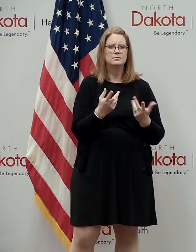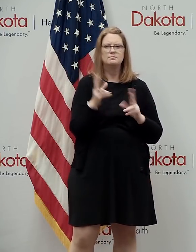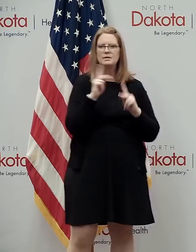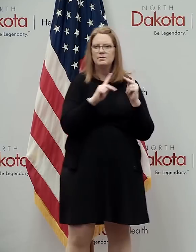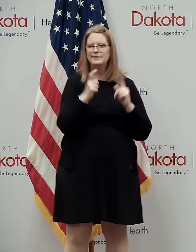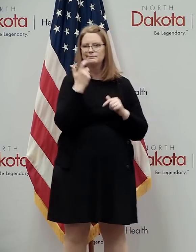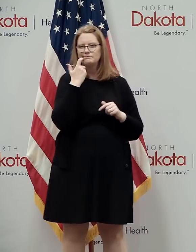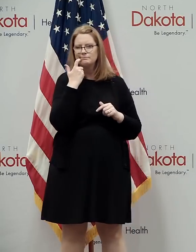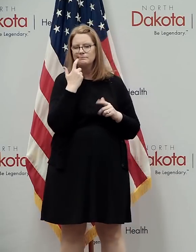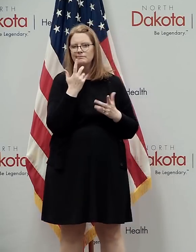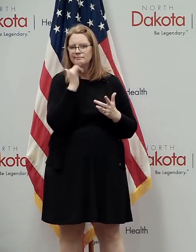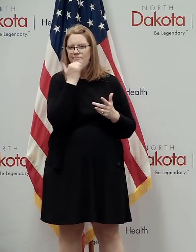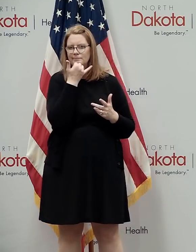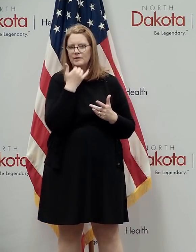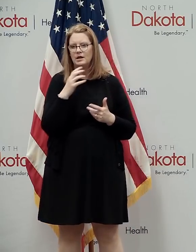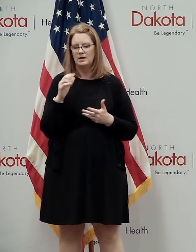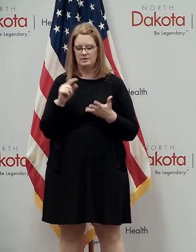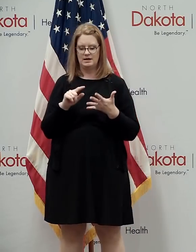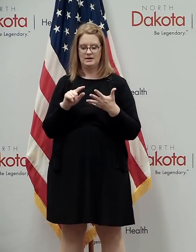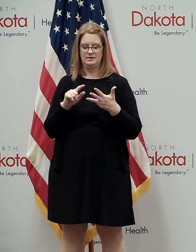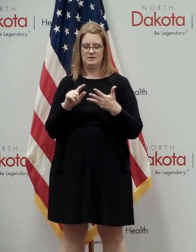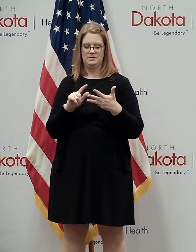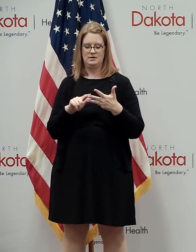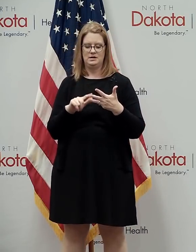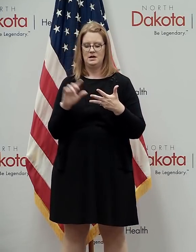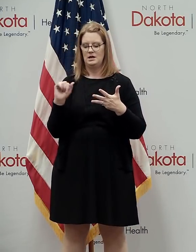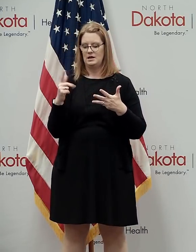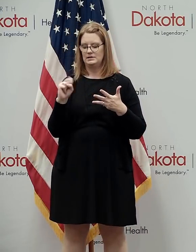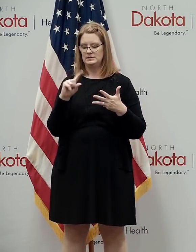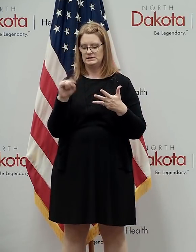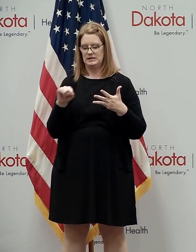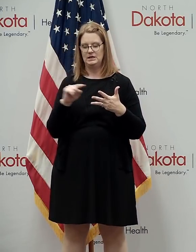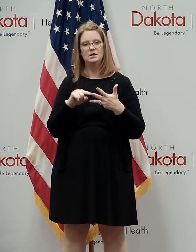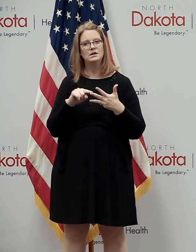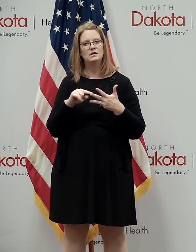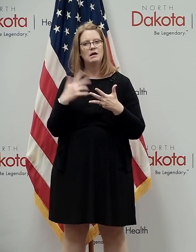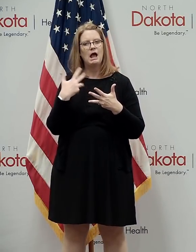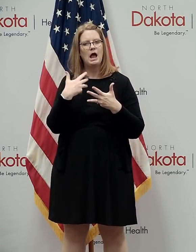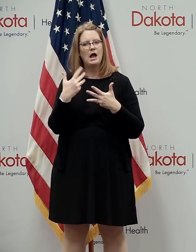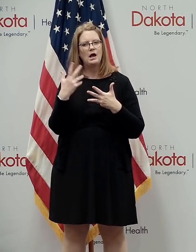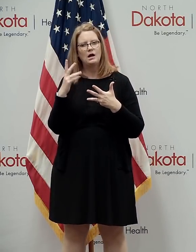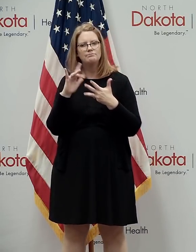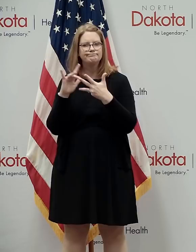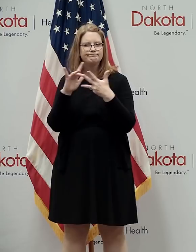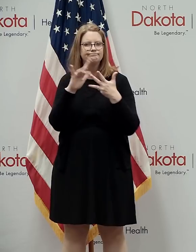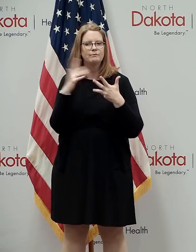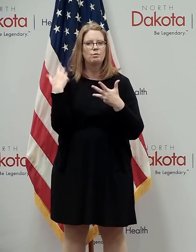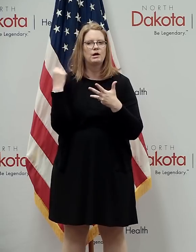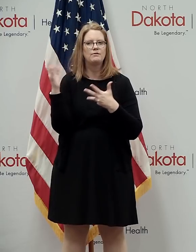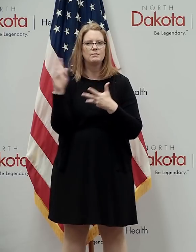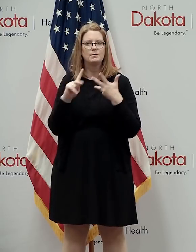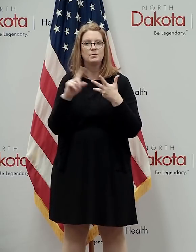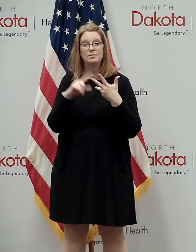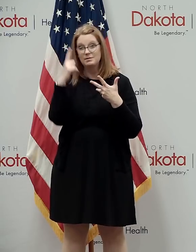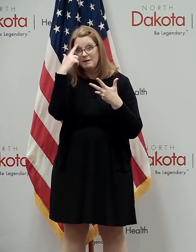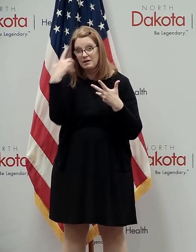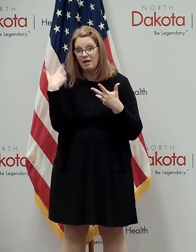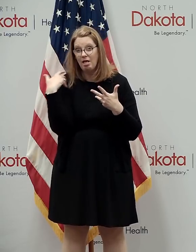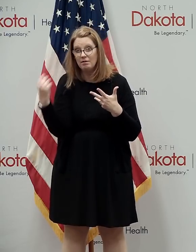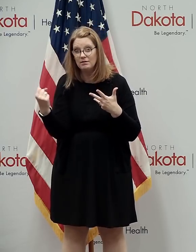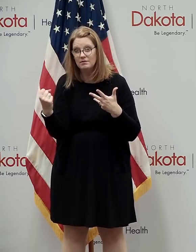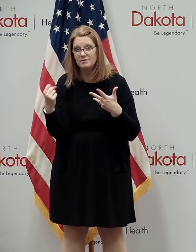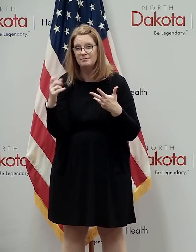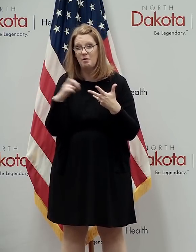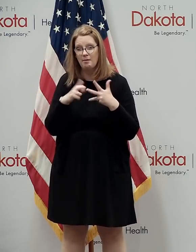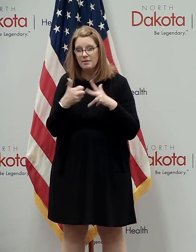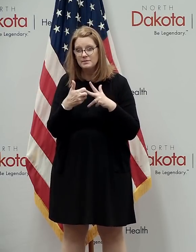substance abuse disorders. Agassiz will provide outreach, engagement, treatment, and recovery support for individuals with mental illness. The